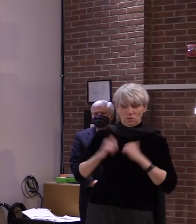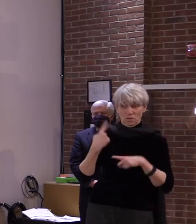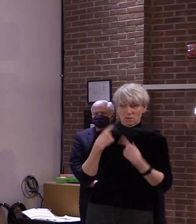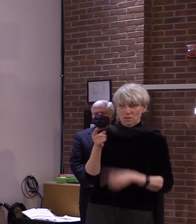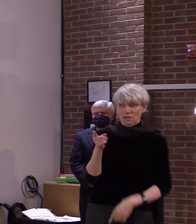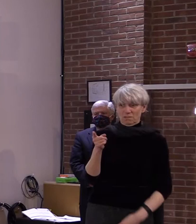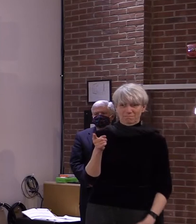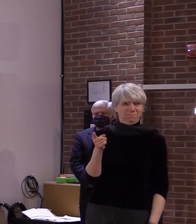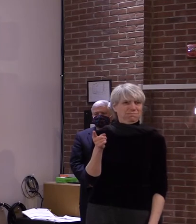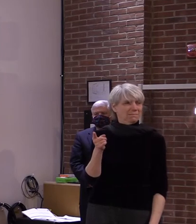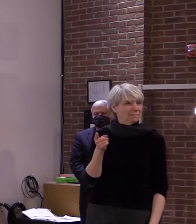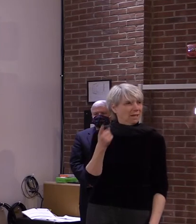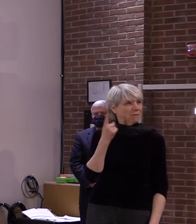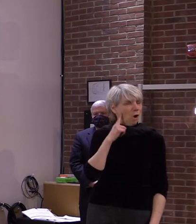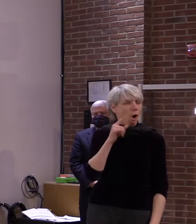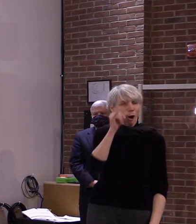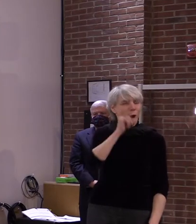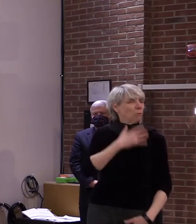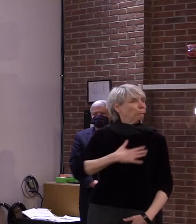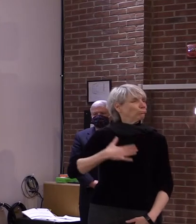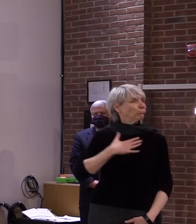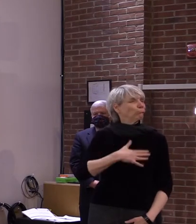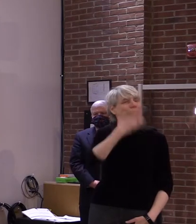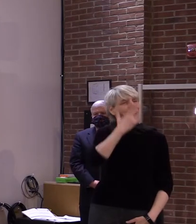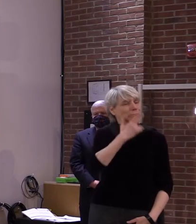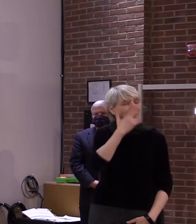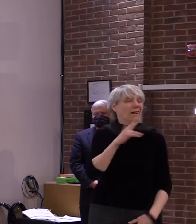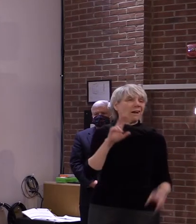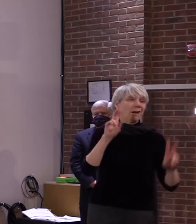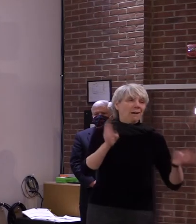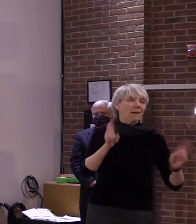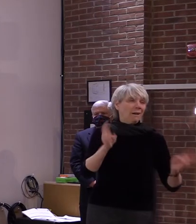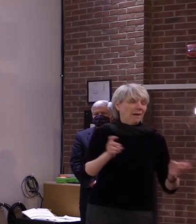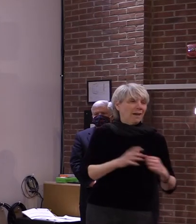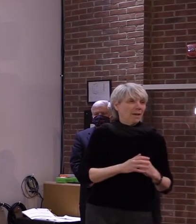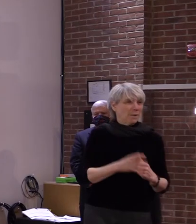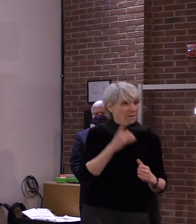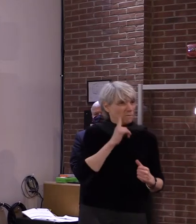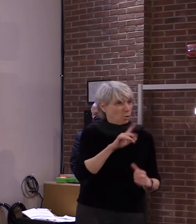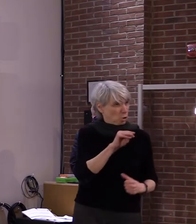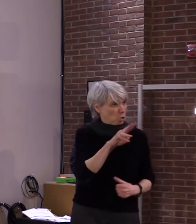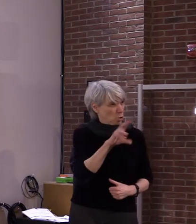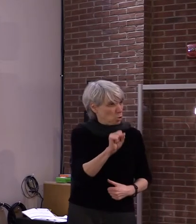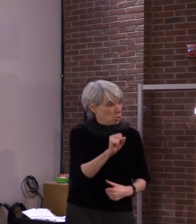just plain entertainment maybe comedy but i use that term very loosely